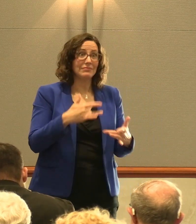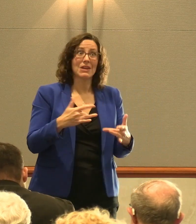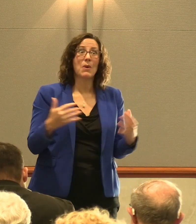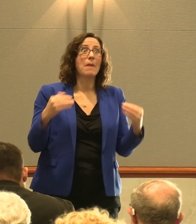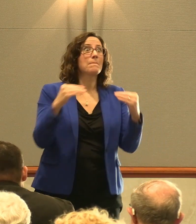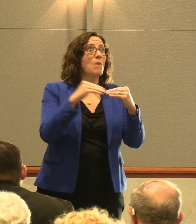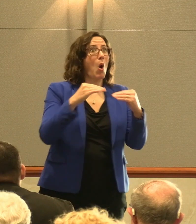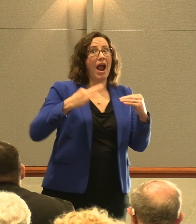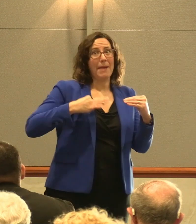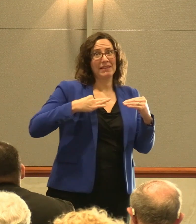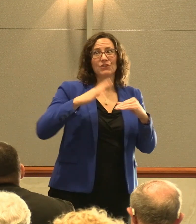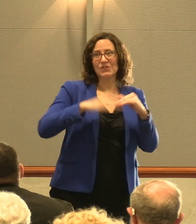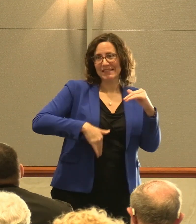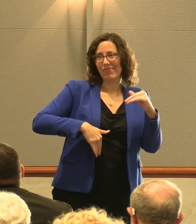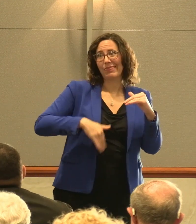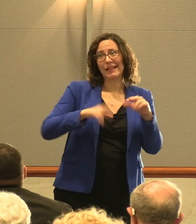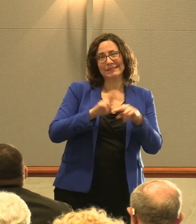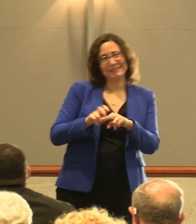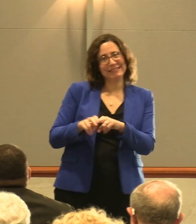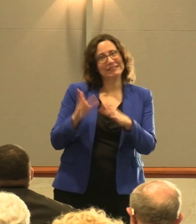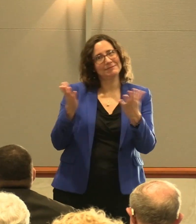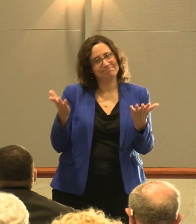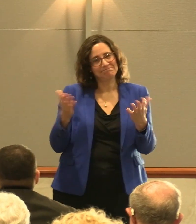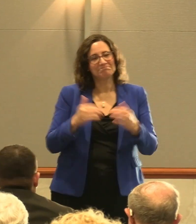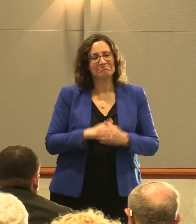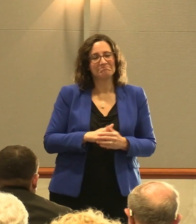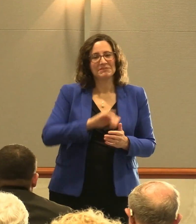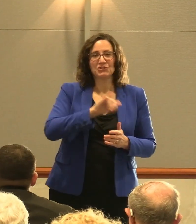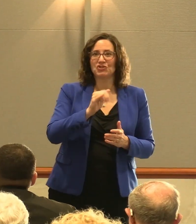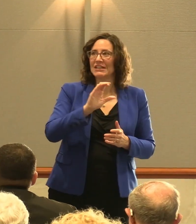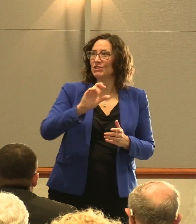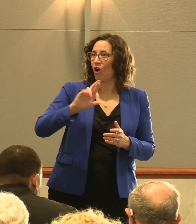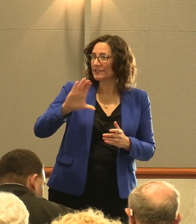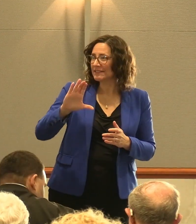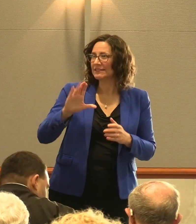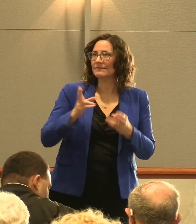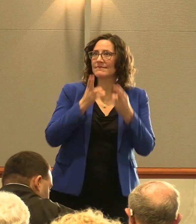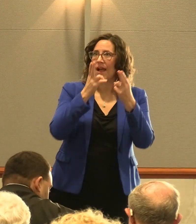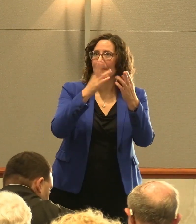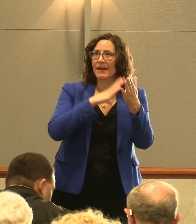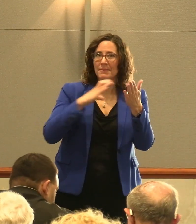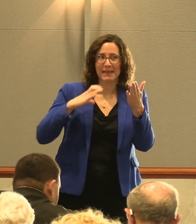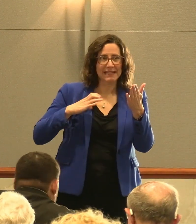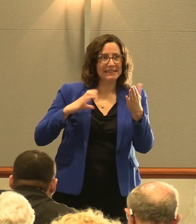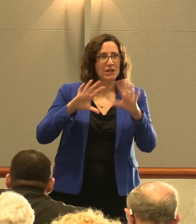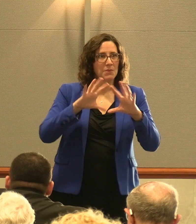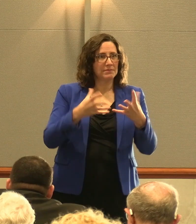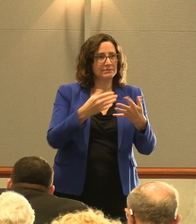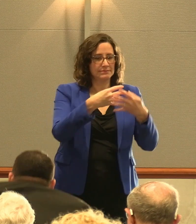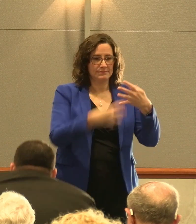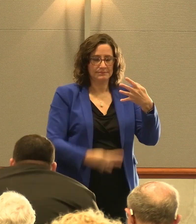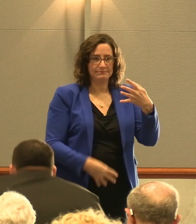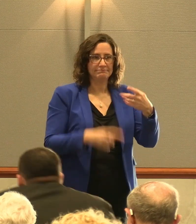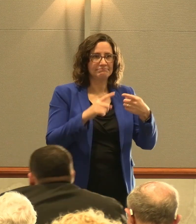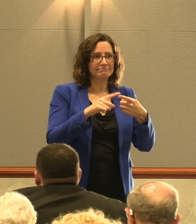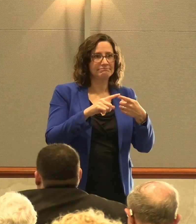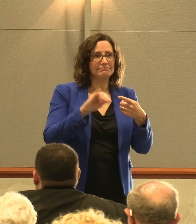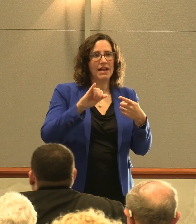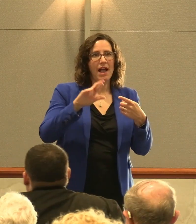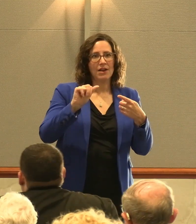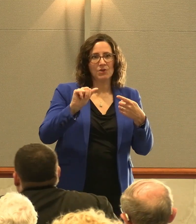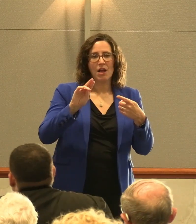more applications than seats. The JCRC nominating committee was comprised of